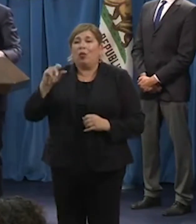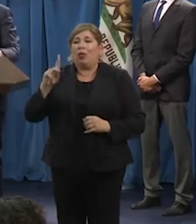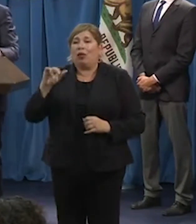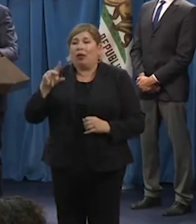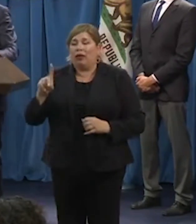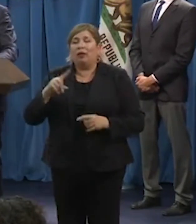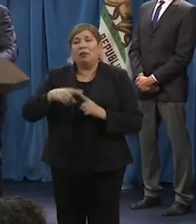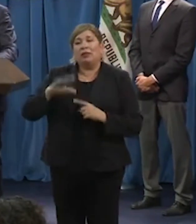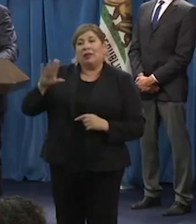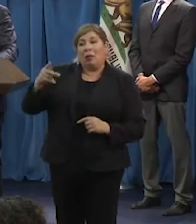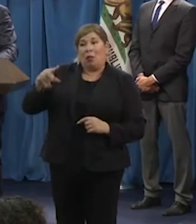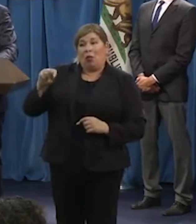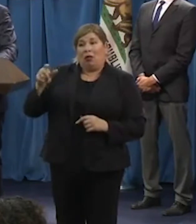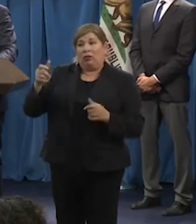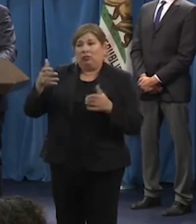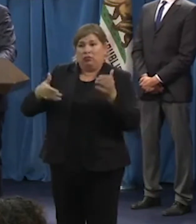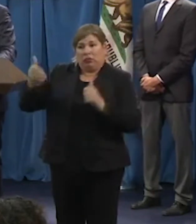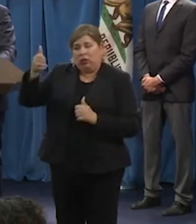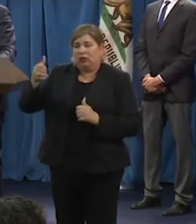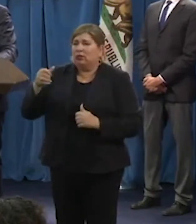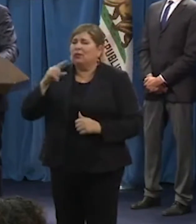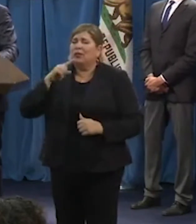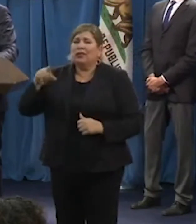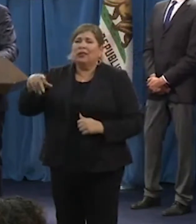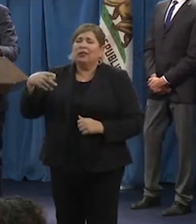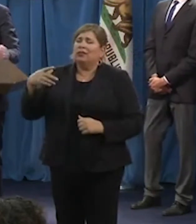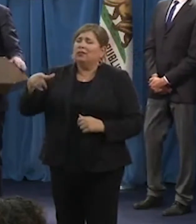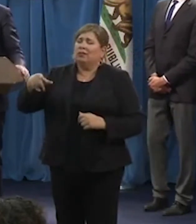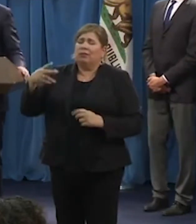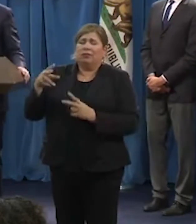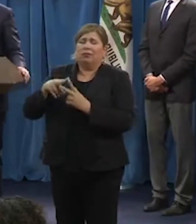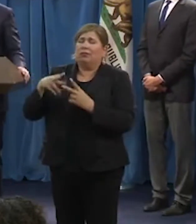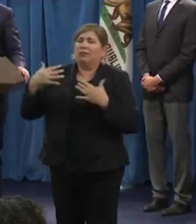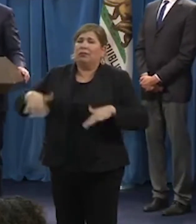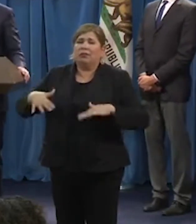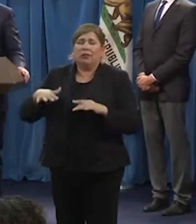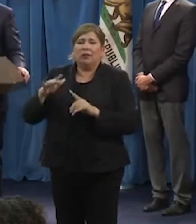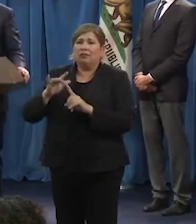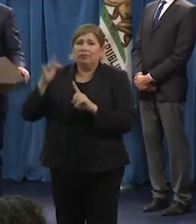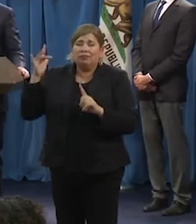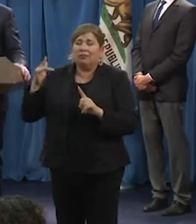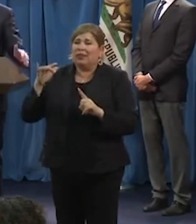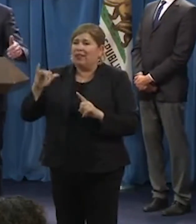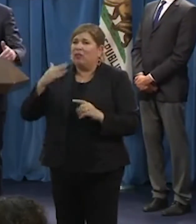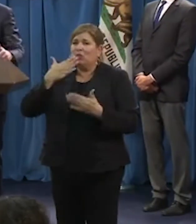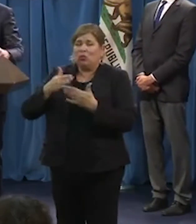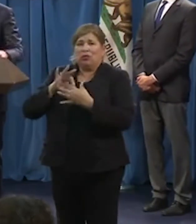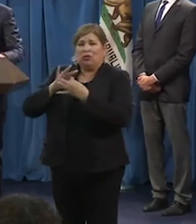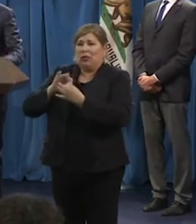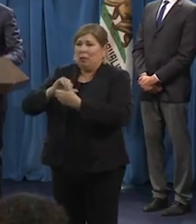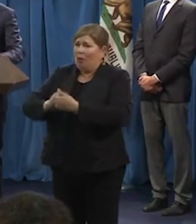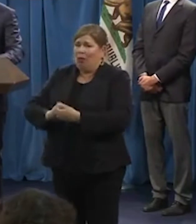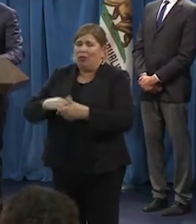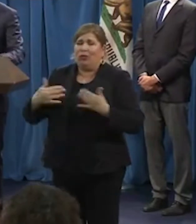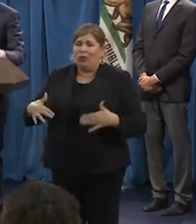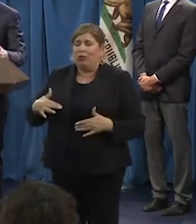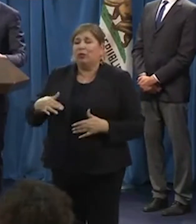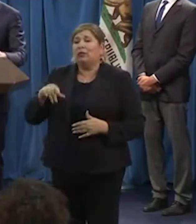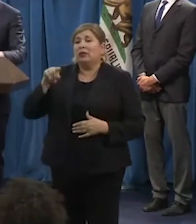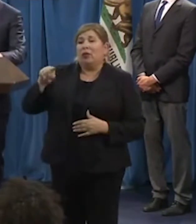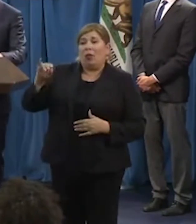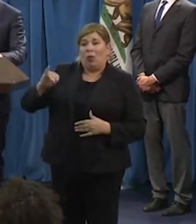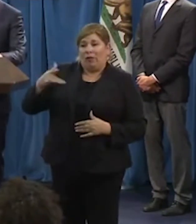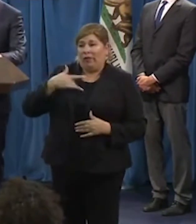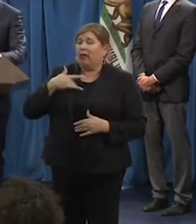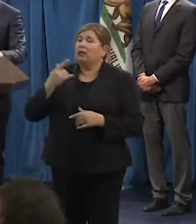been spectacular, by the way. That's what partnership is all about. They felt it appropriate working